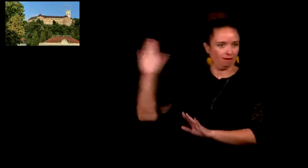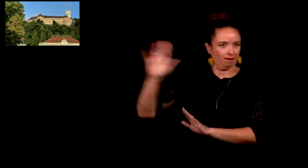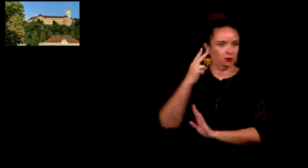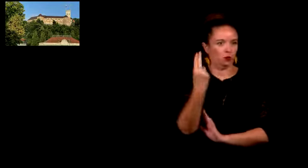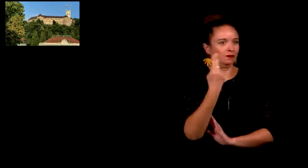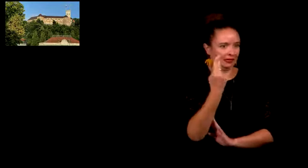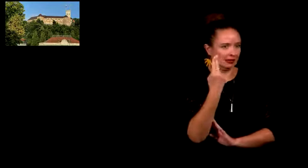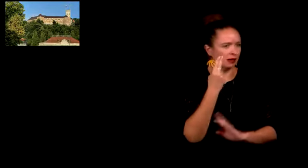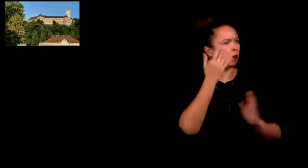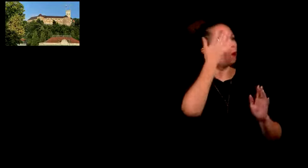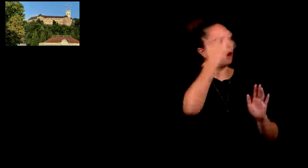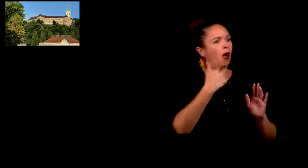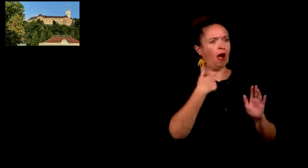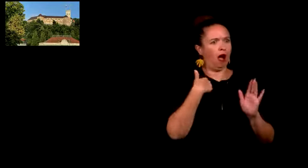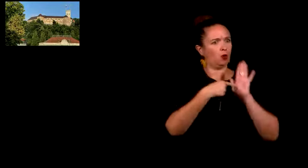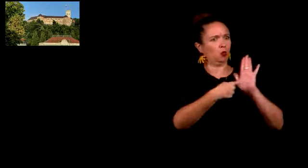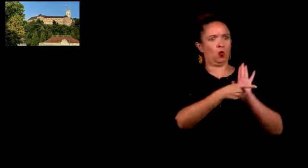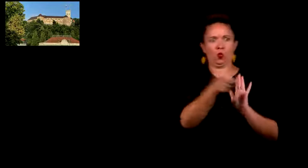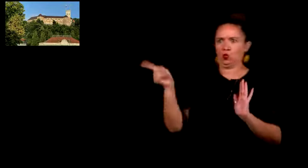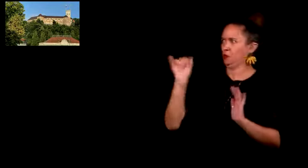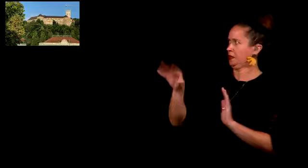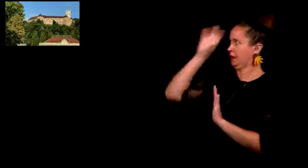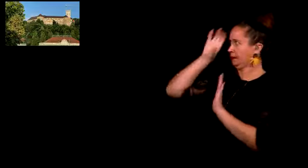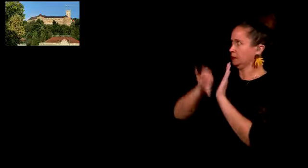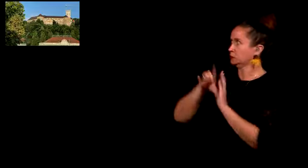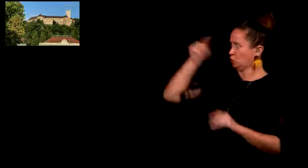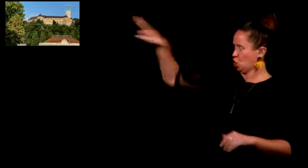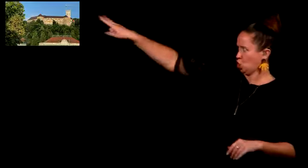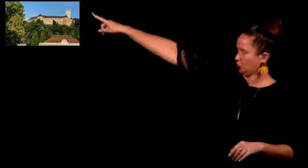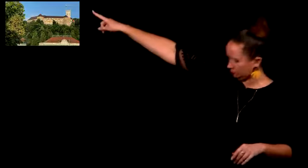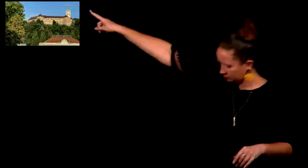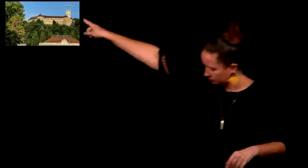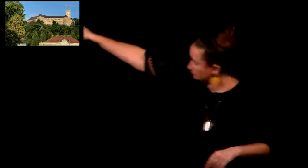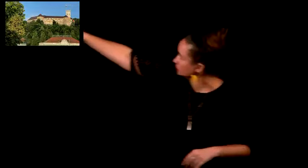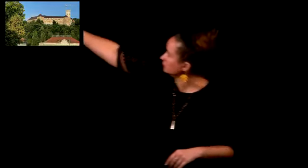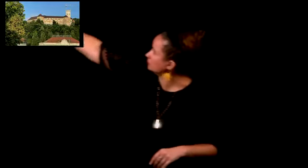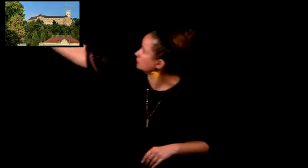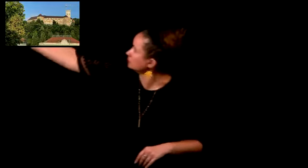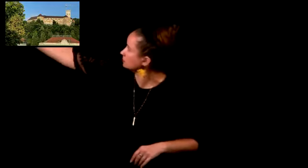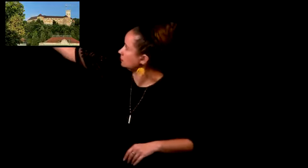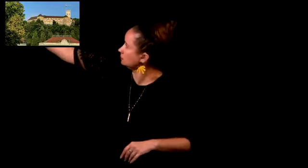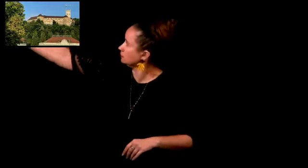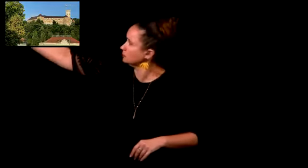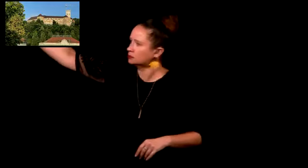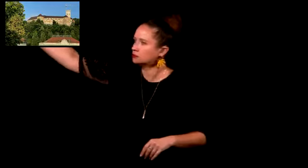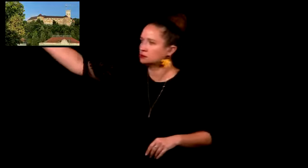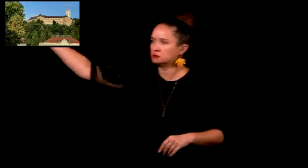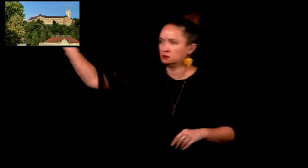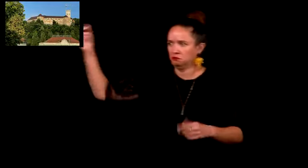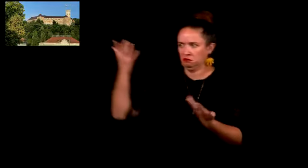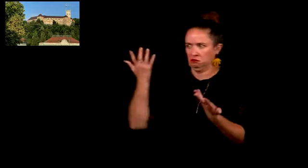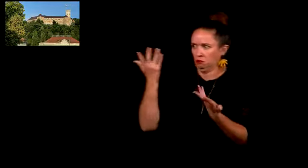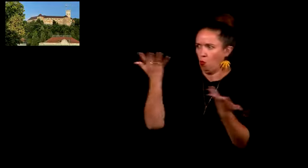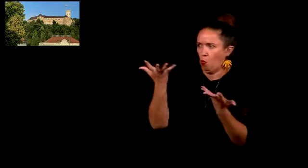So it's the capital, and the interpreter has no idea how to pronounce the capital, Ljubljana, I think. So this is the